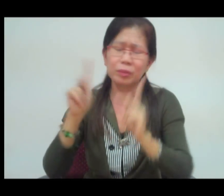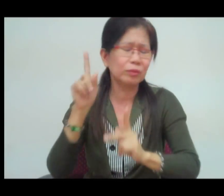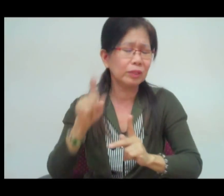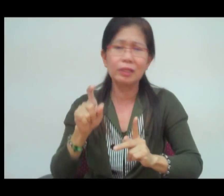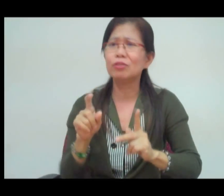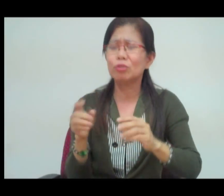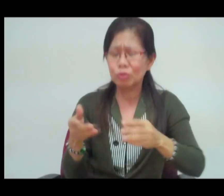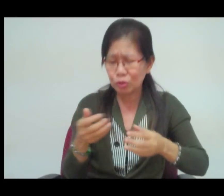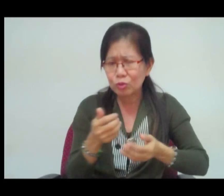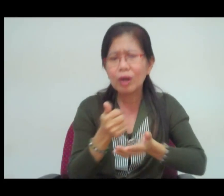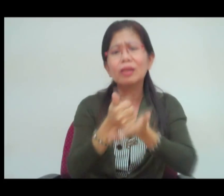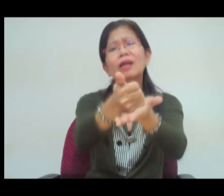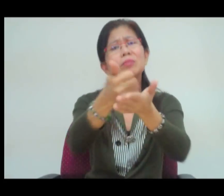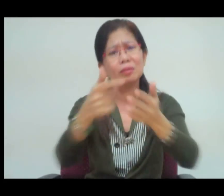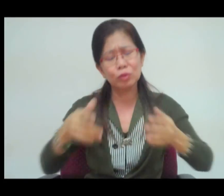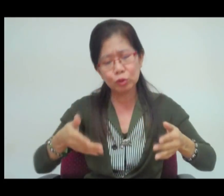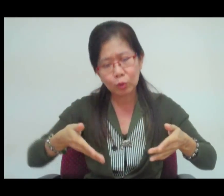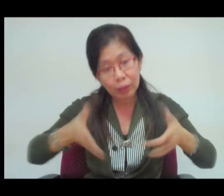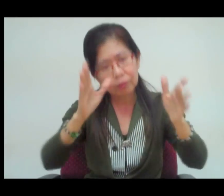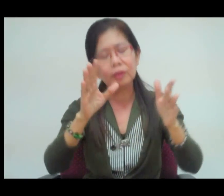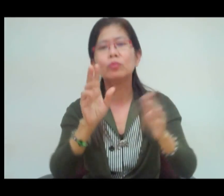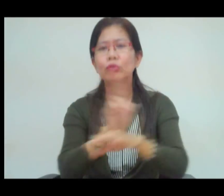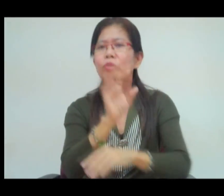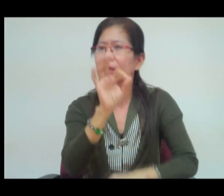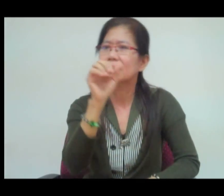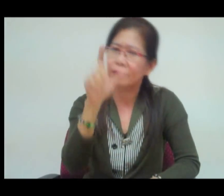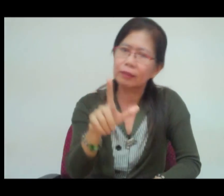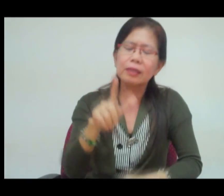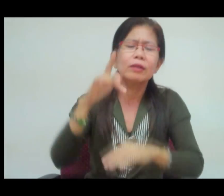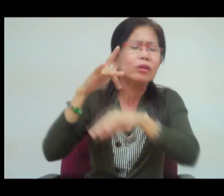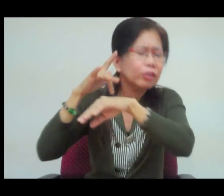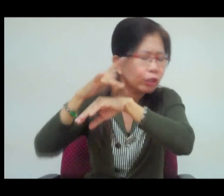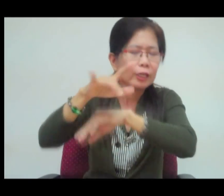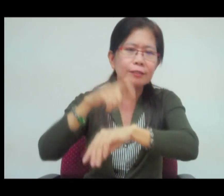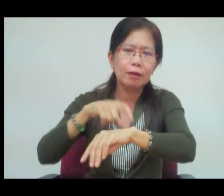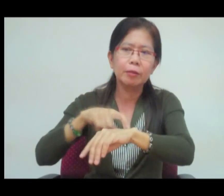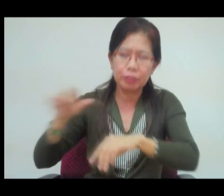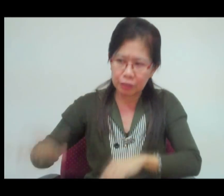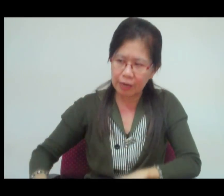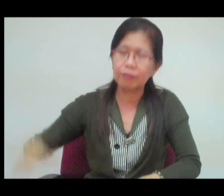need to help them, to allow them to use FSL at the earliest time in their life.